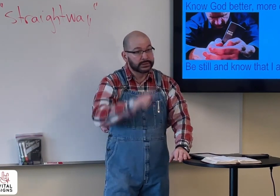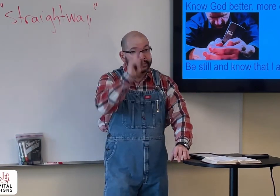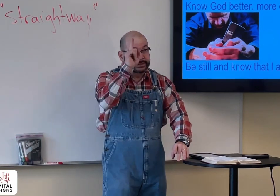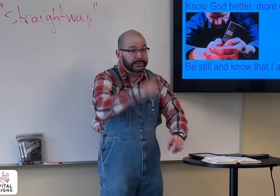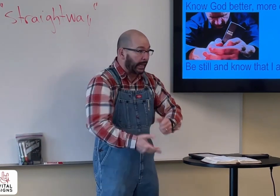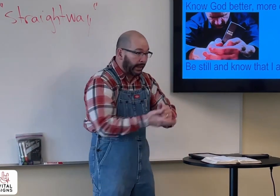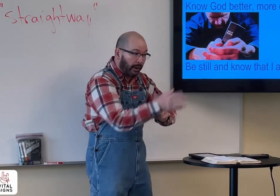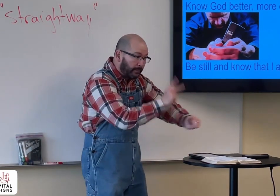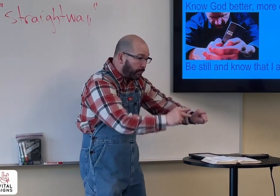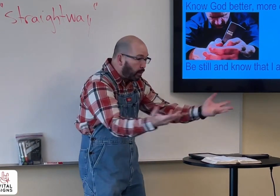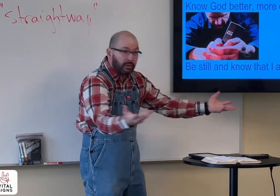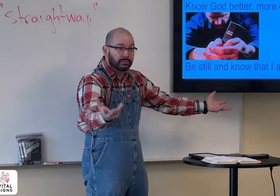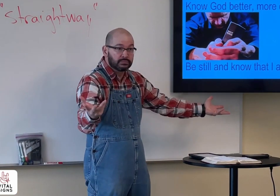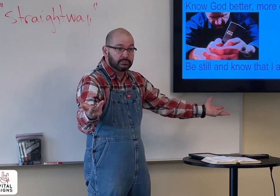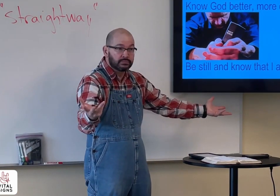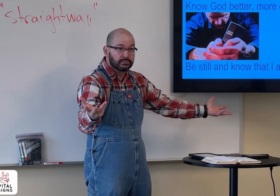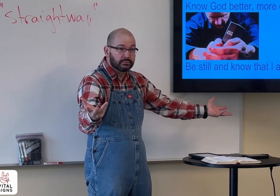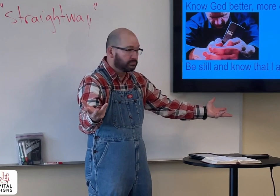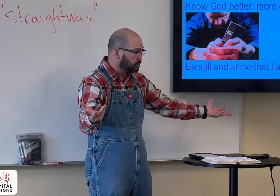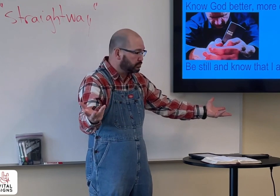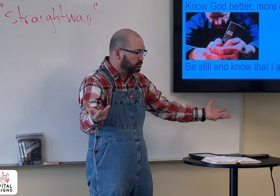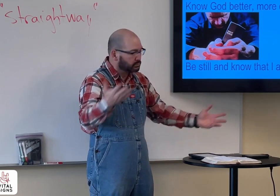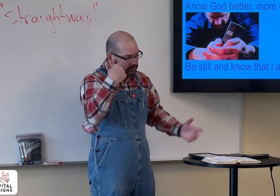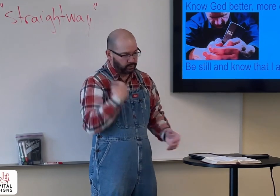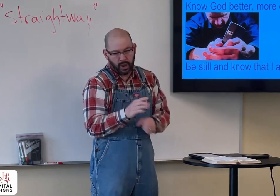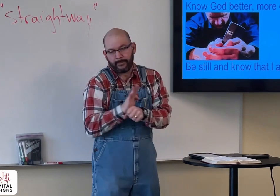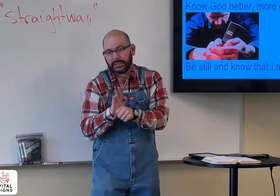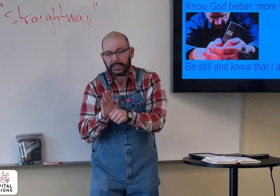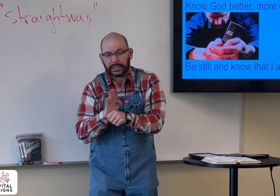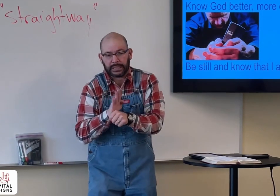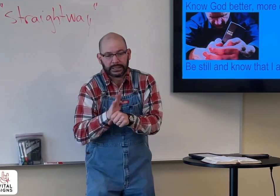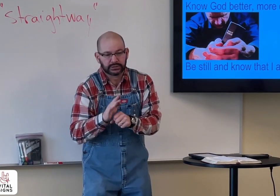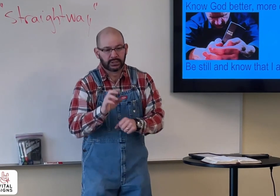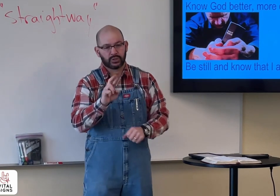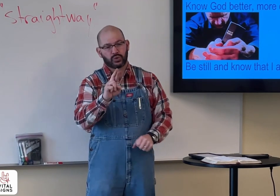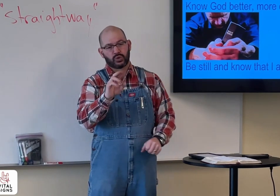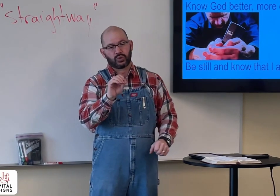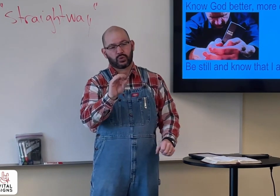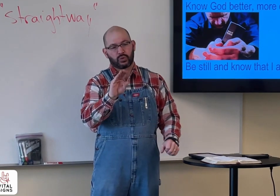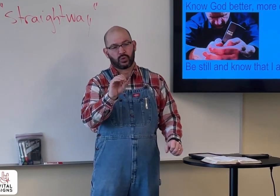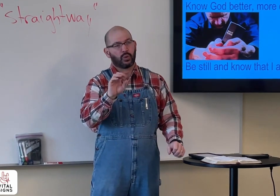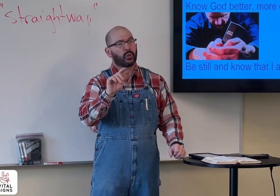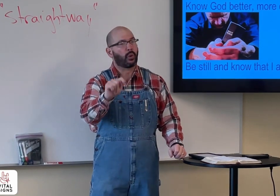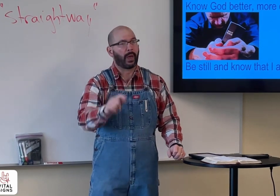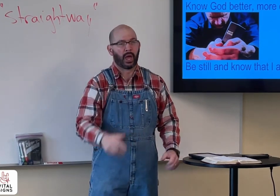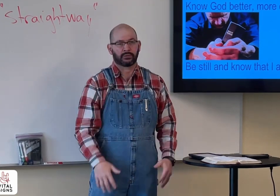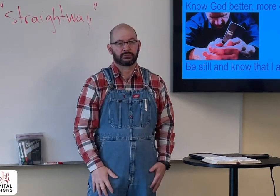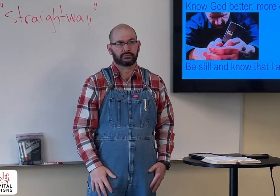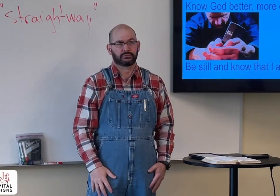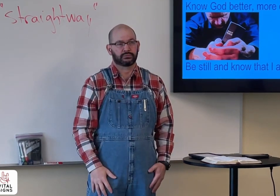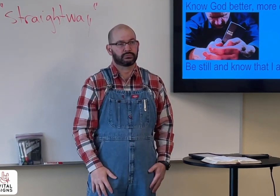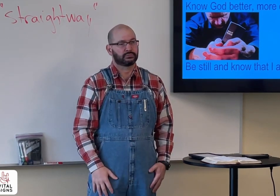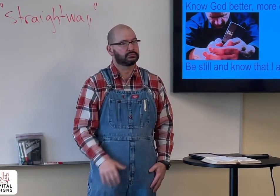get. You can't help other people. You'll be so busy, you'll be like a